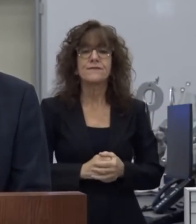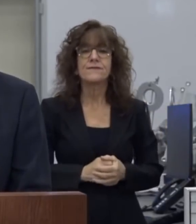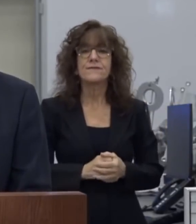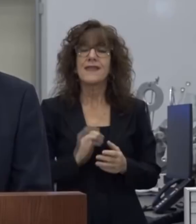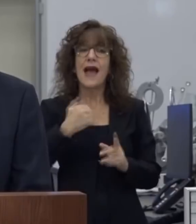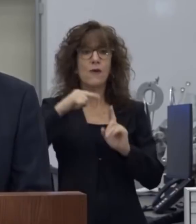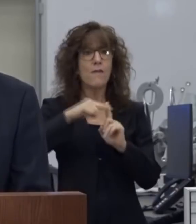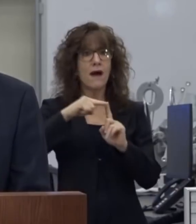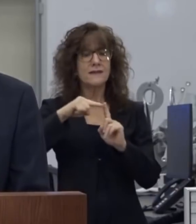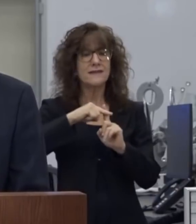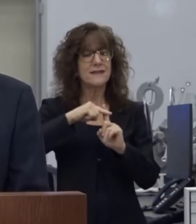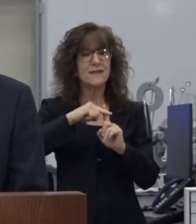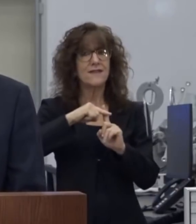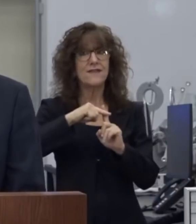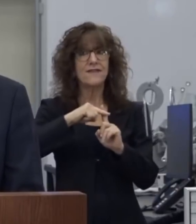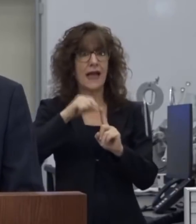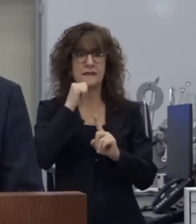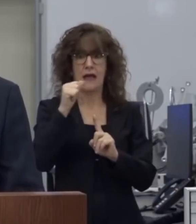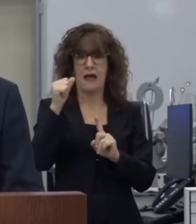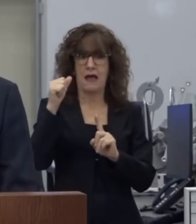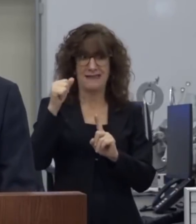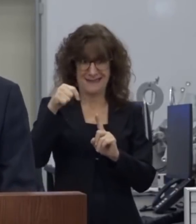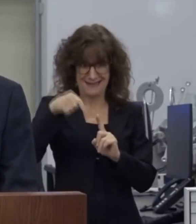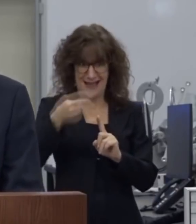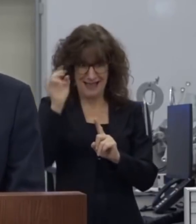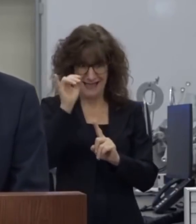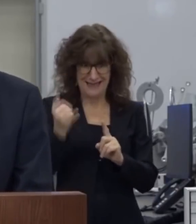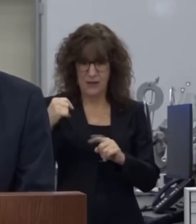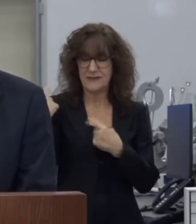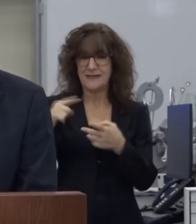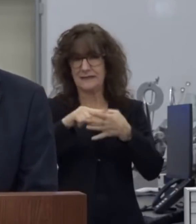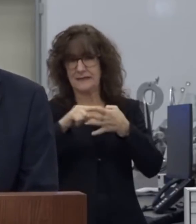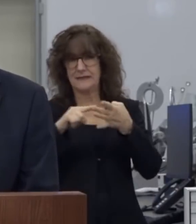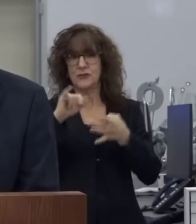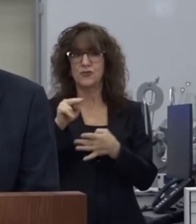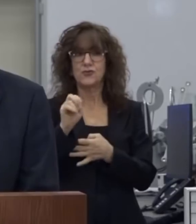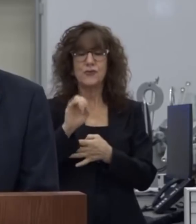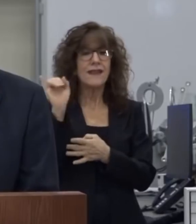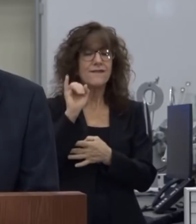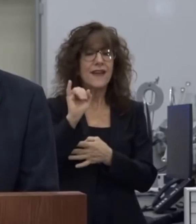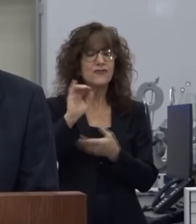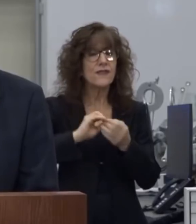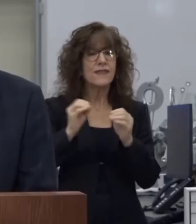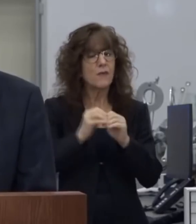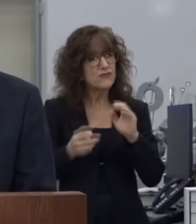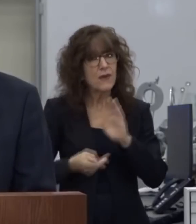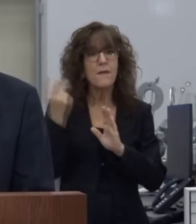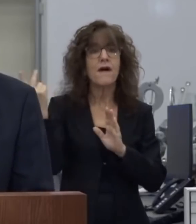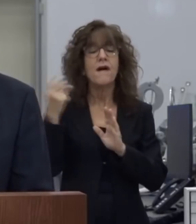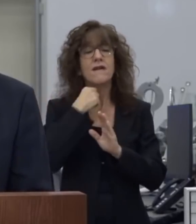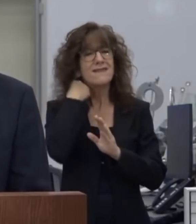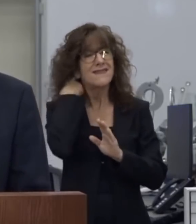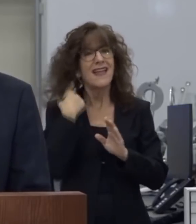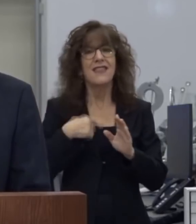Our positivity has not been this high since early June. The infection rate remains stubborn. This is the